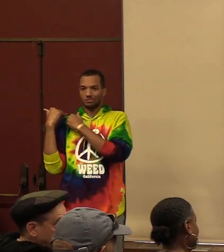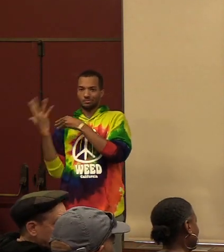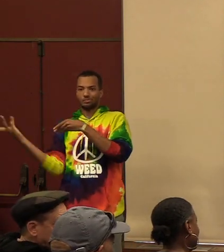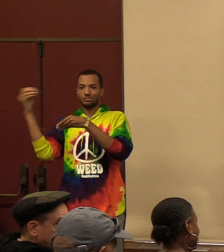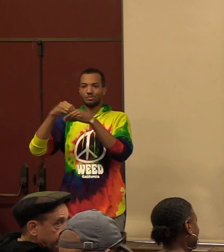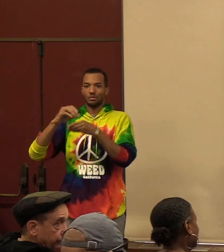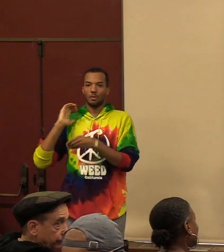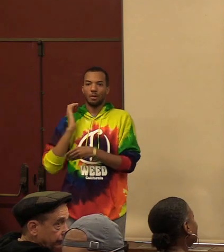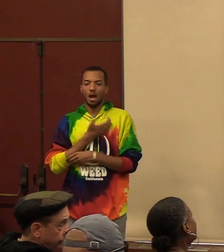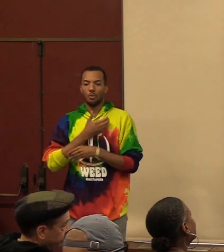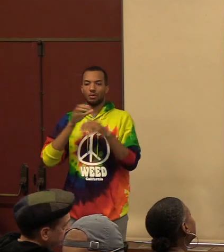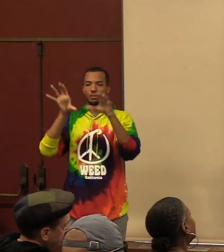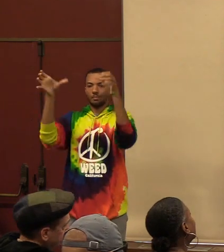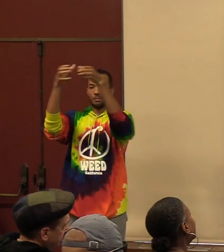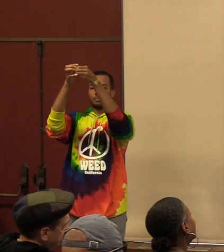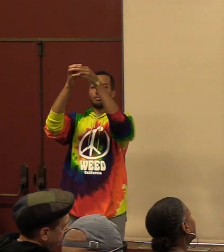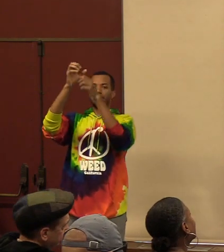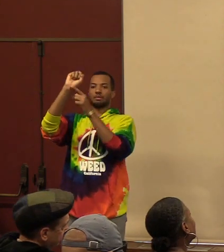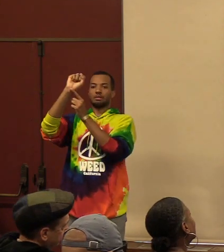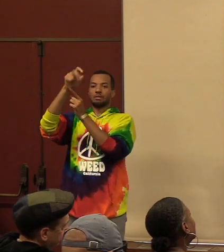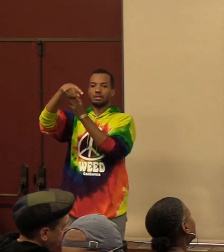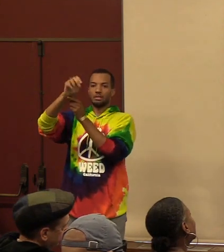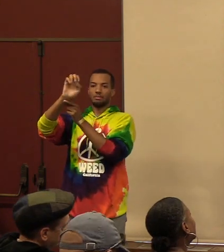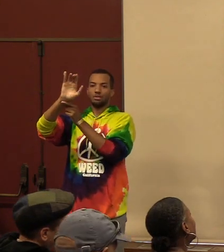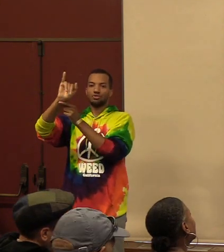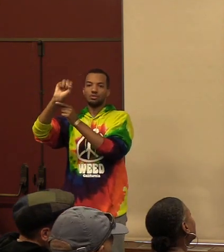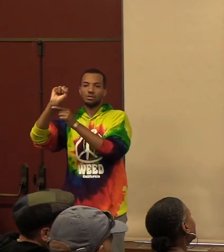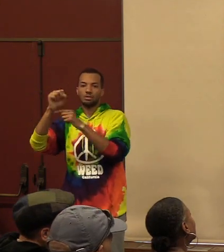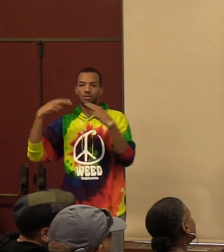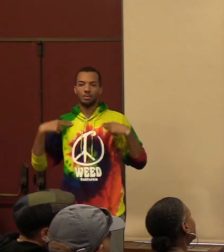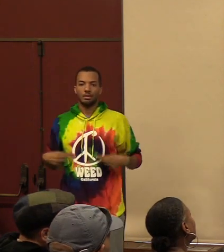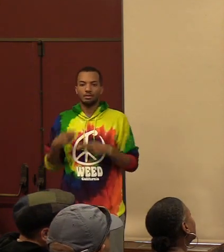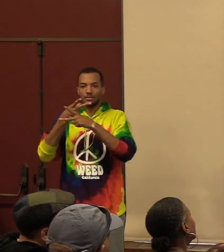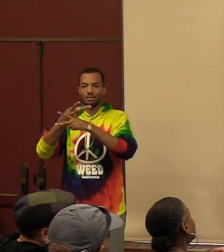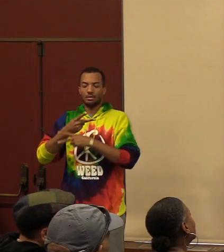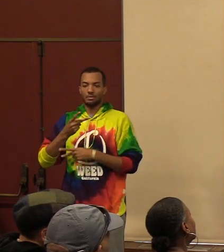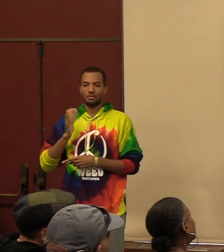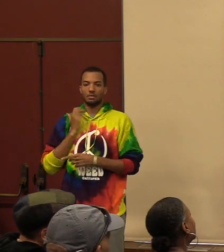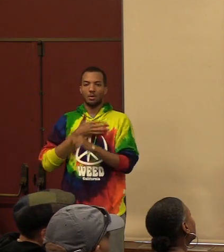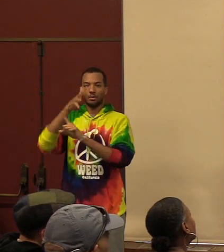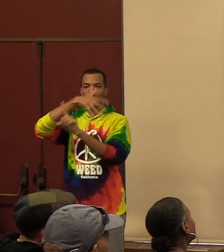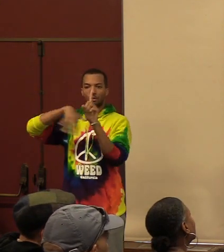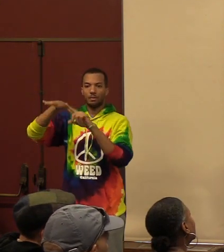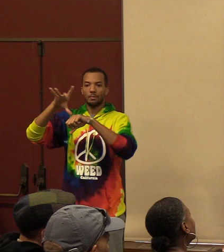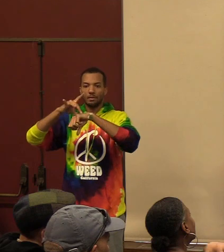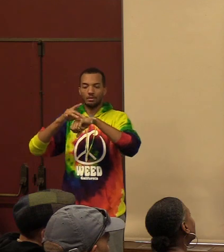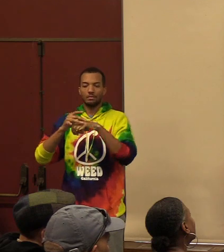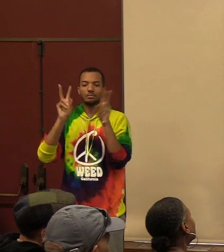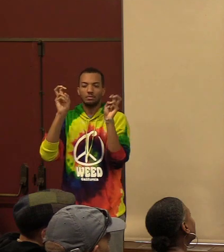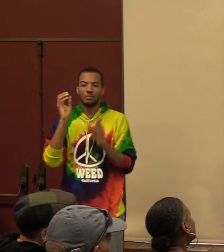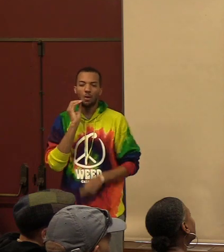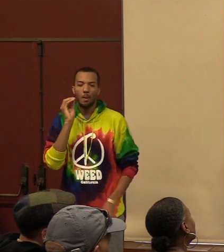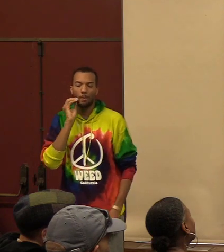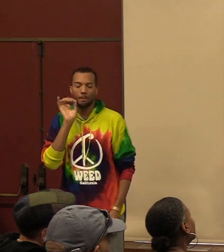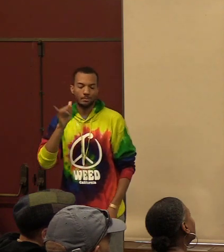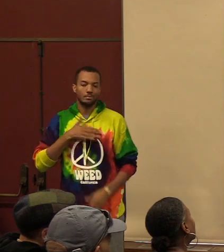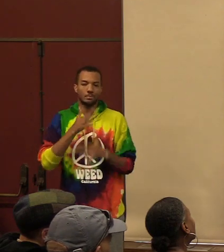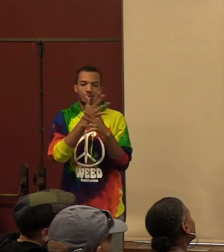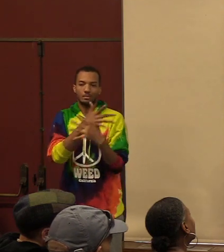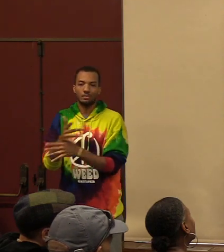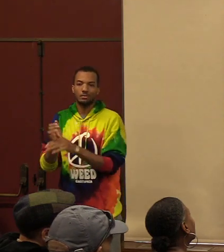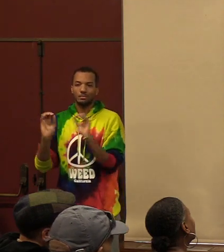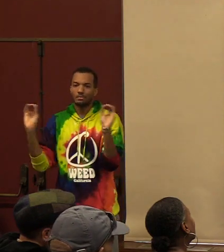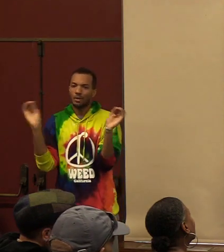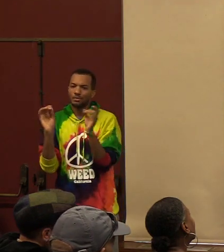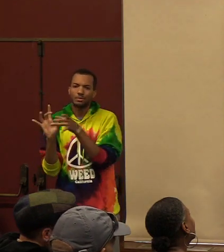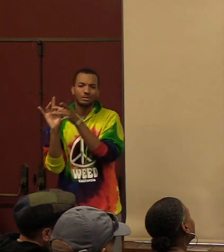human species to take care of my home. And that is what I plan to do. This thing got nothing to do